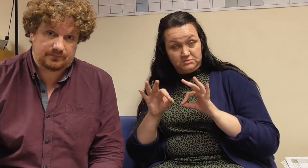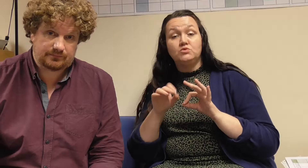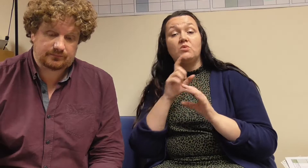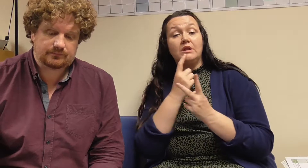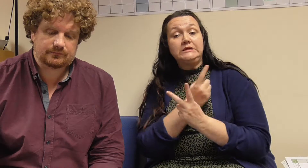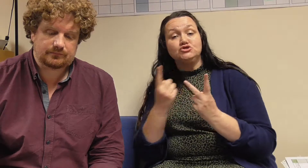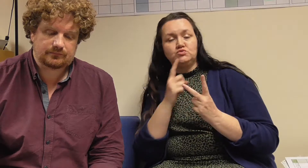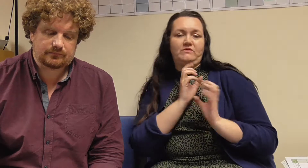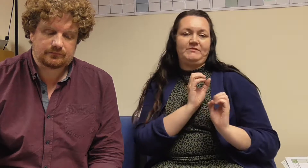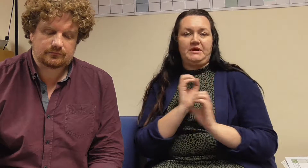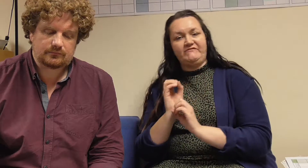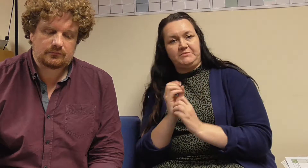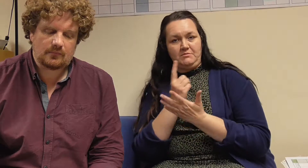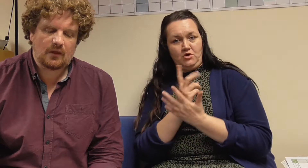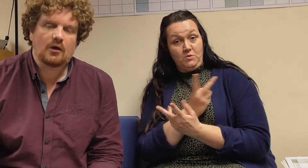on.